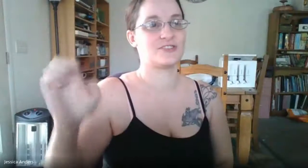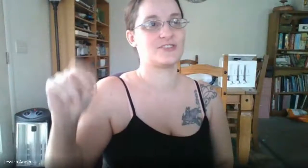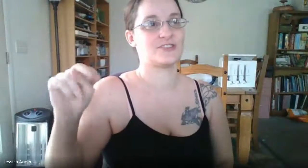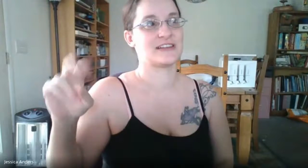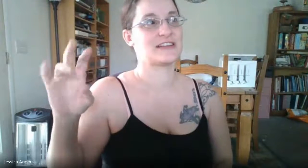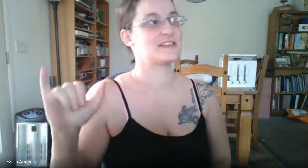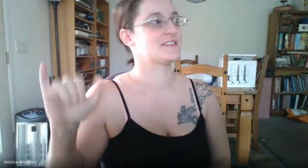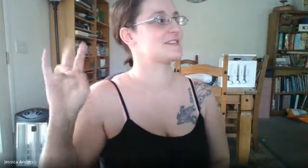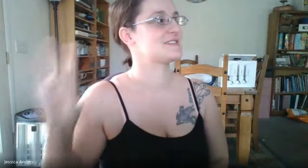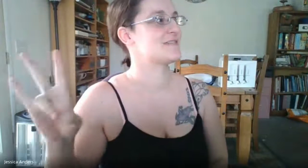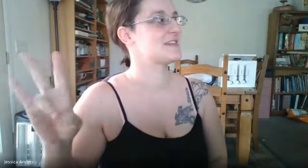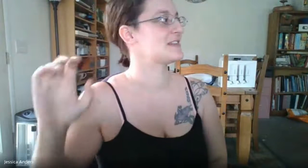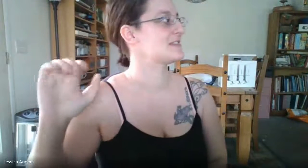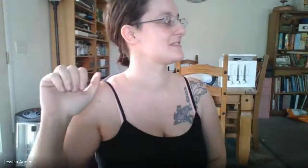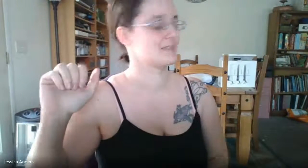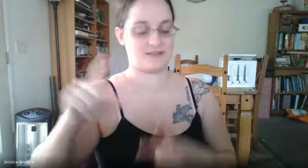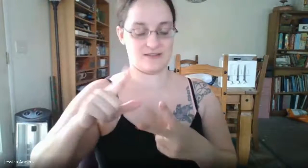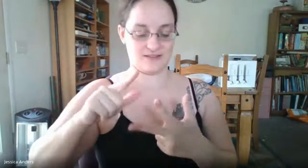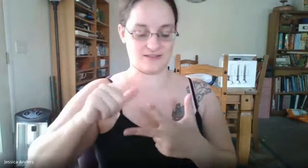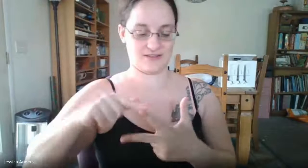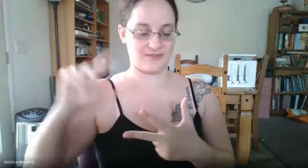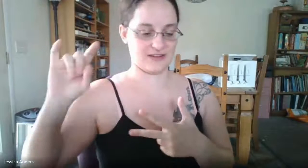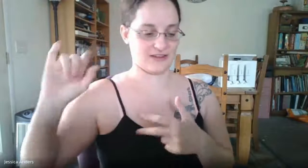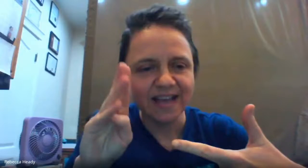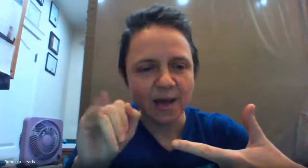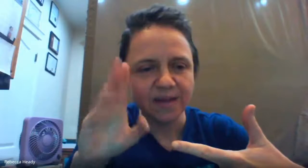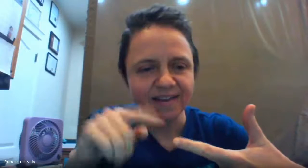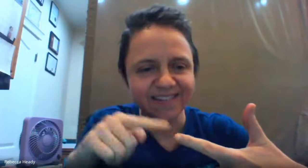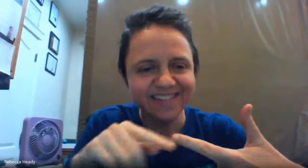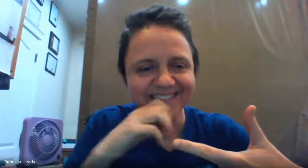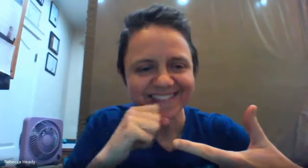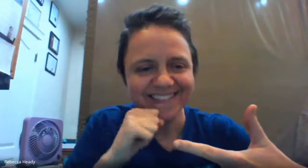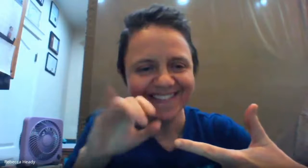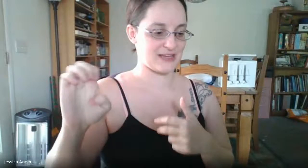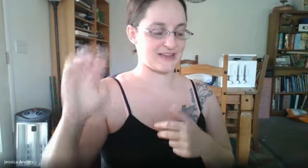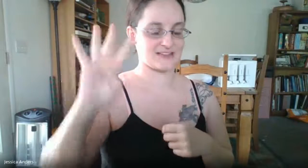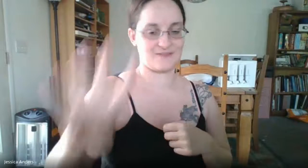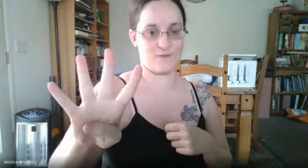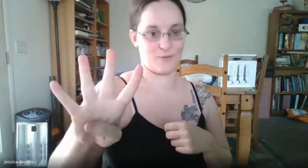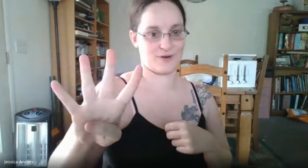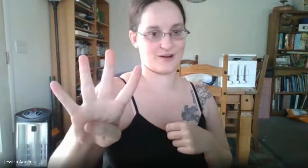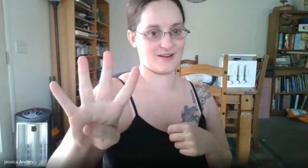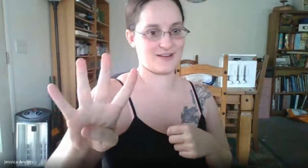he is 7. She said 7. Sorry, how old is Abby? Abby, 4.